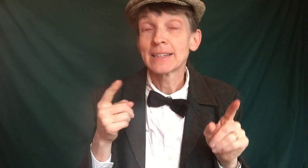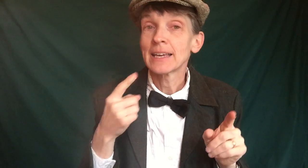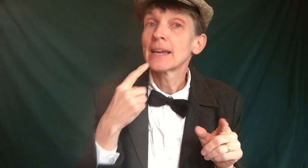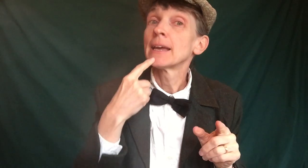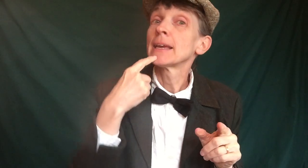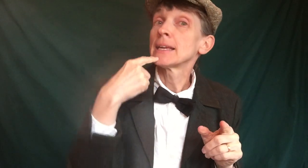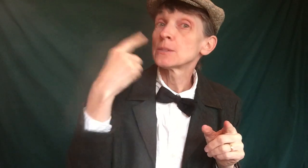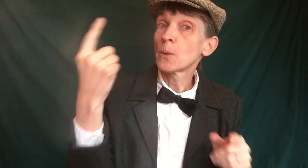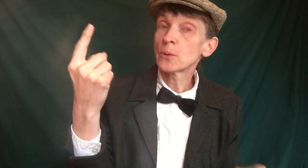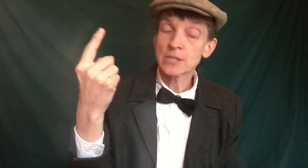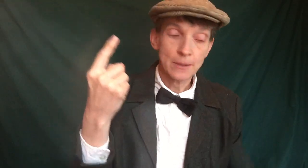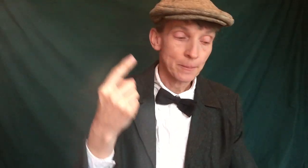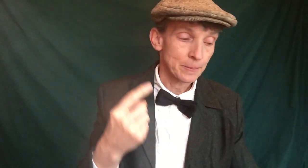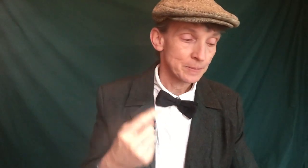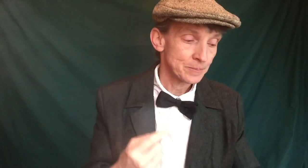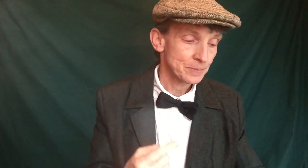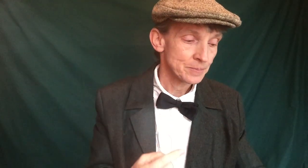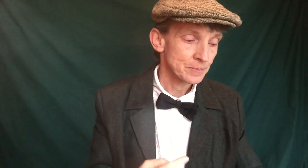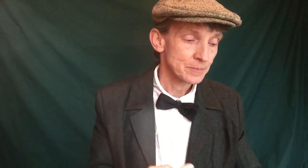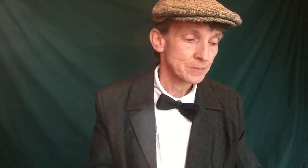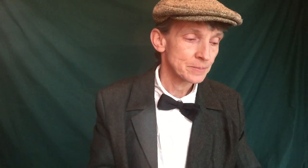Finally, he spoke to them.